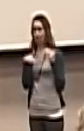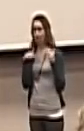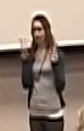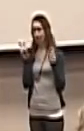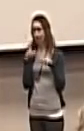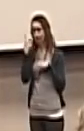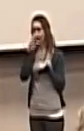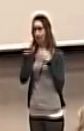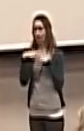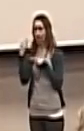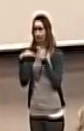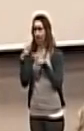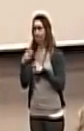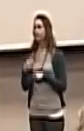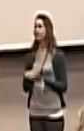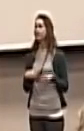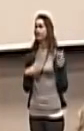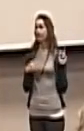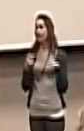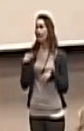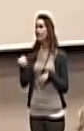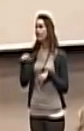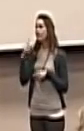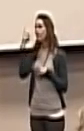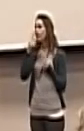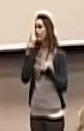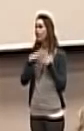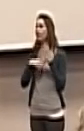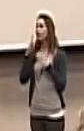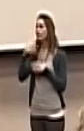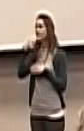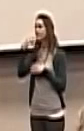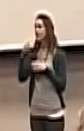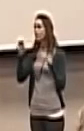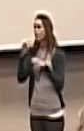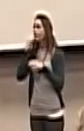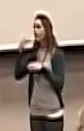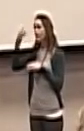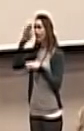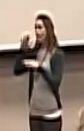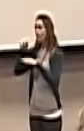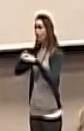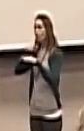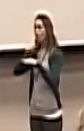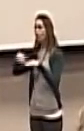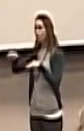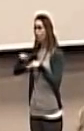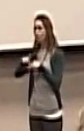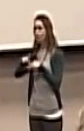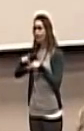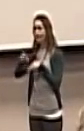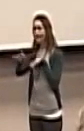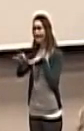Have you ever thought what you would have said and done if God would have called you instead of